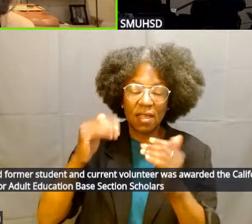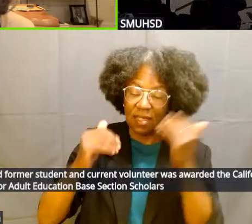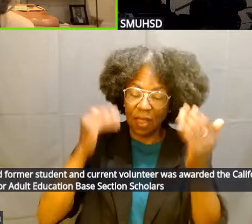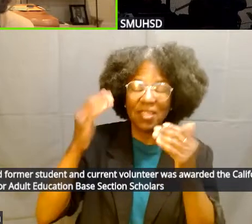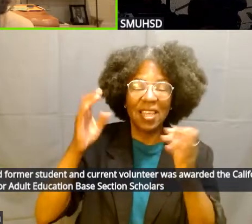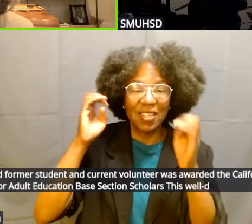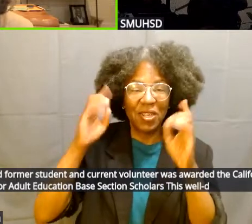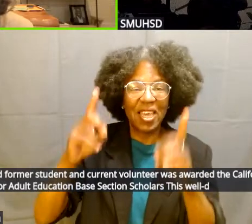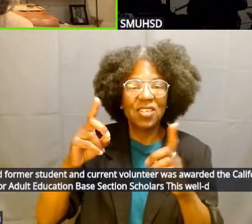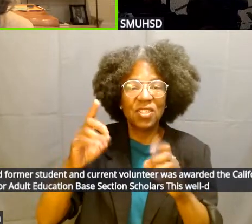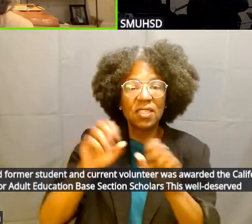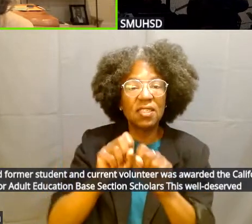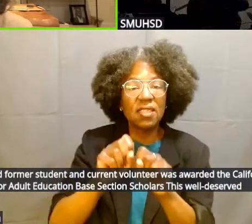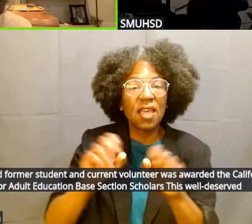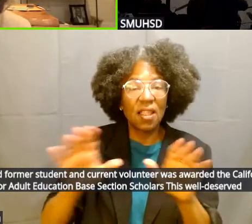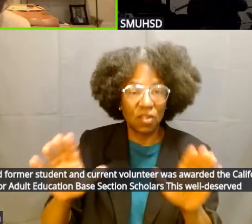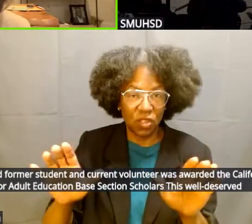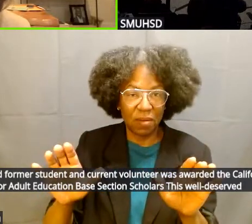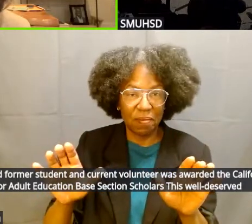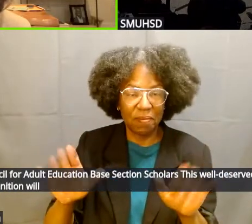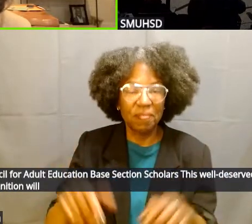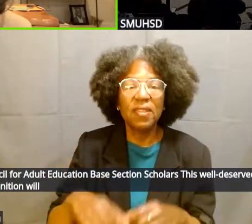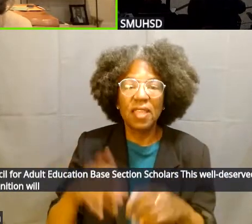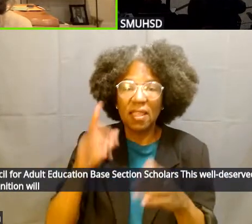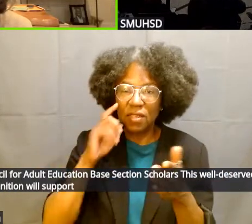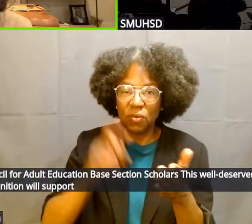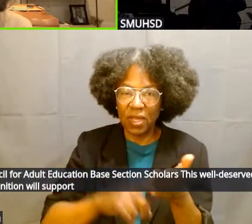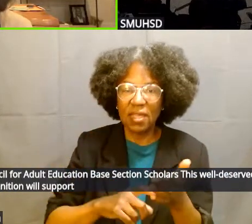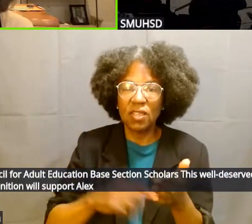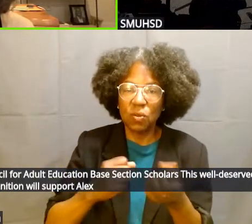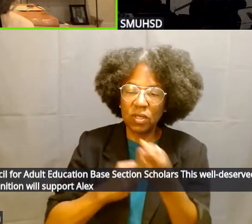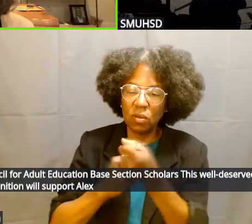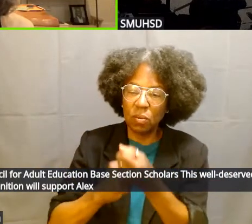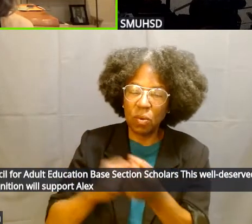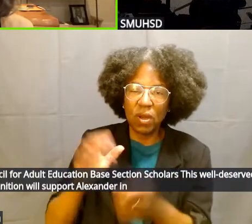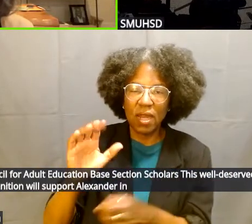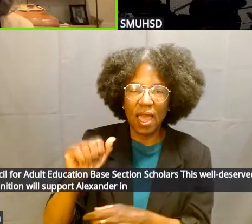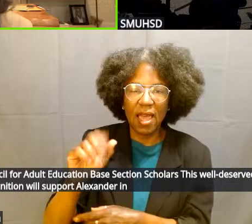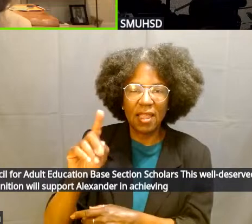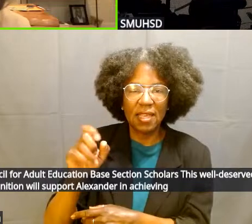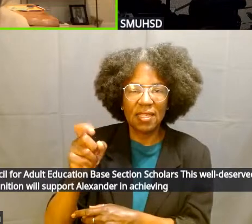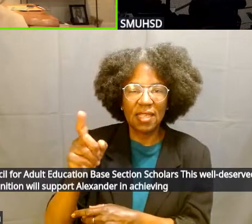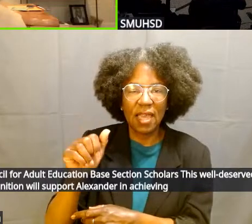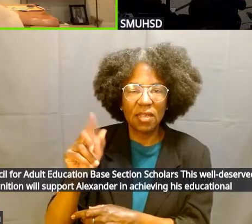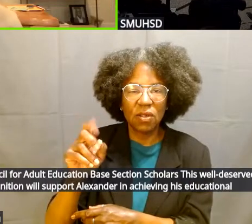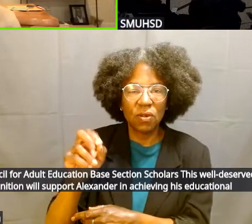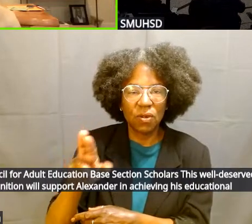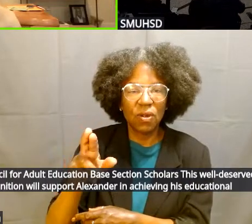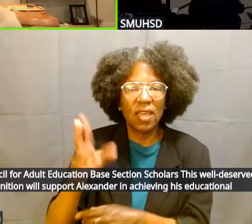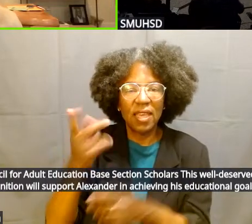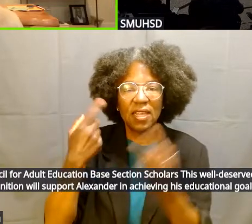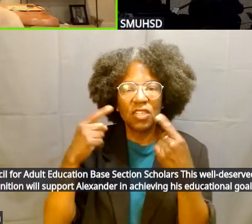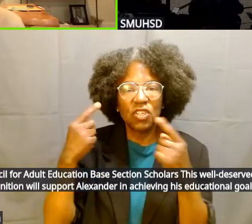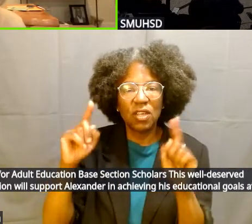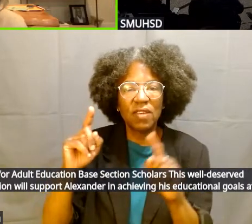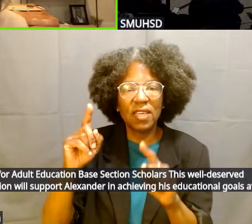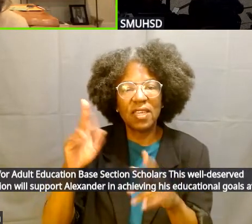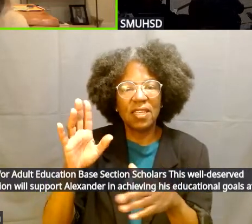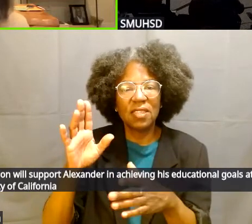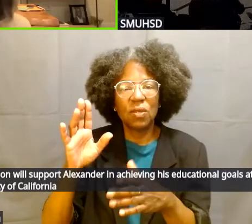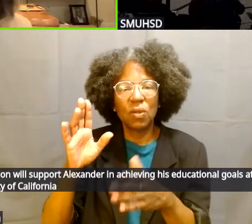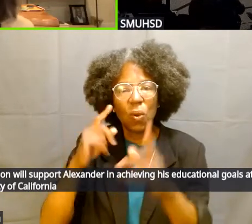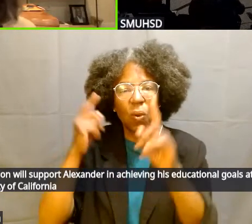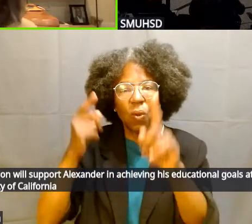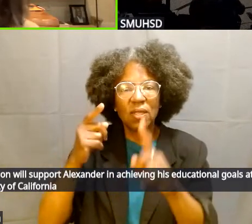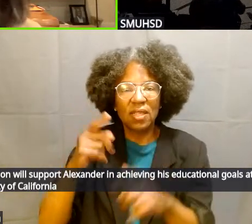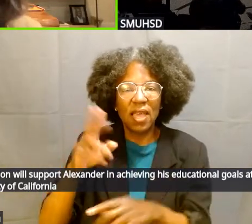well-deserved recognition will support Alexander in achieving his educational goals at the University of California,